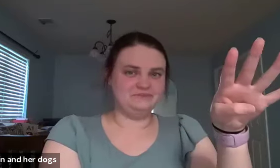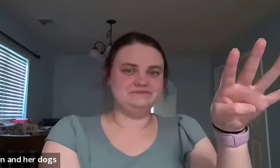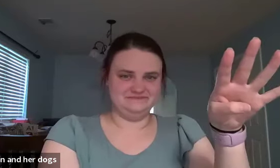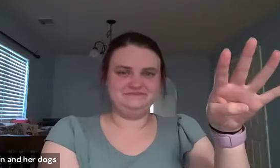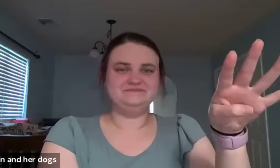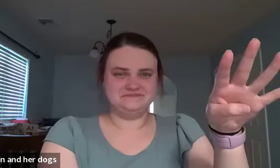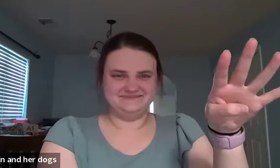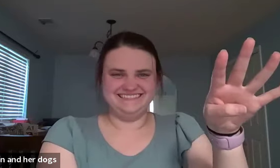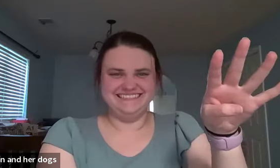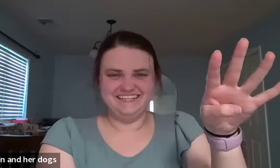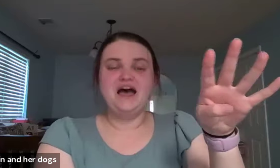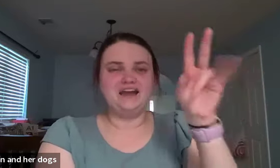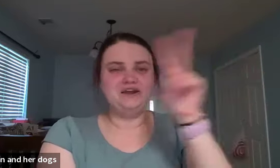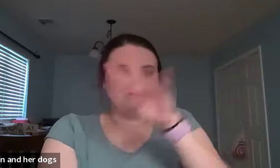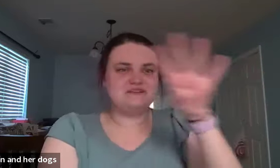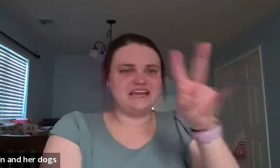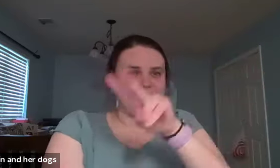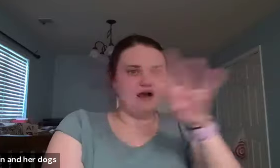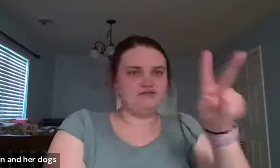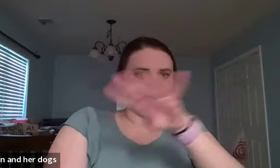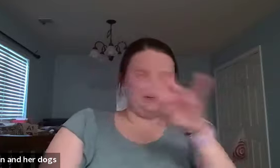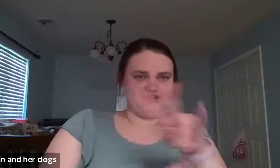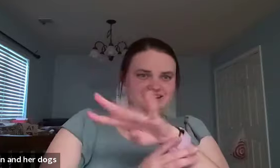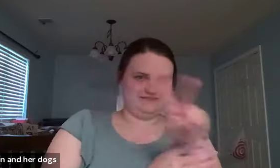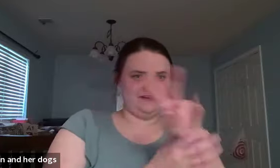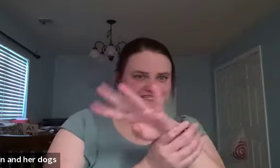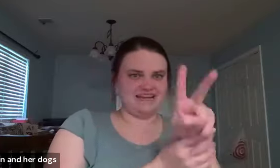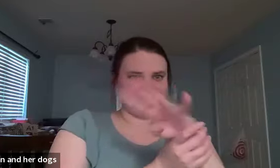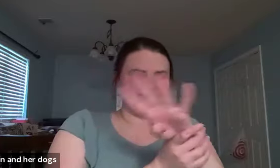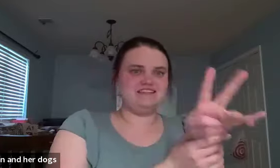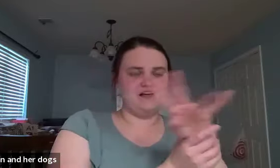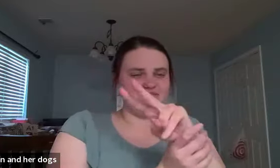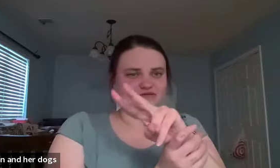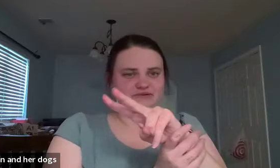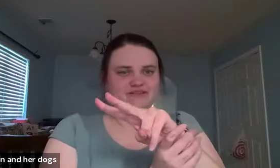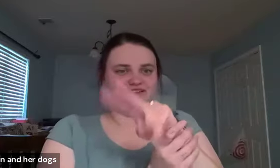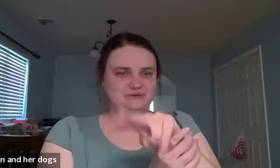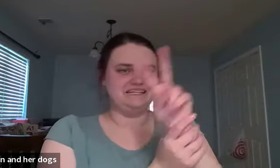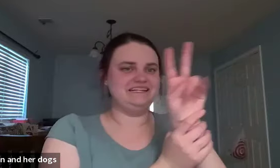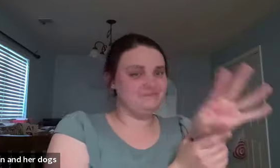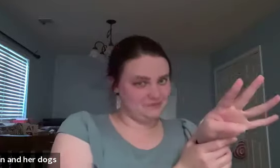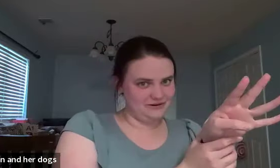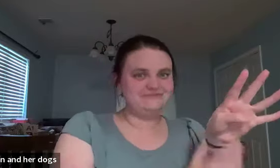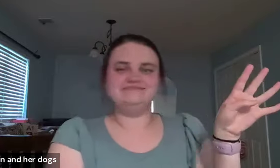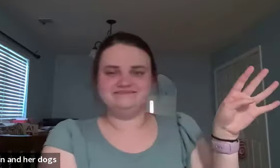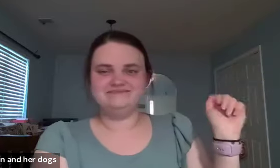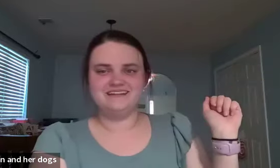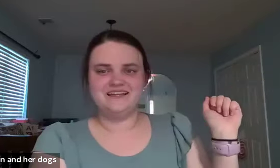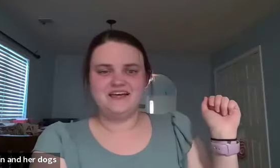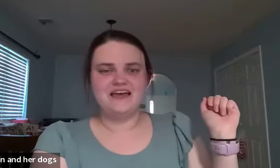24. I know it's almost like a mouthful when you're trying to like sign it. It's like that's a lot of movement right there. 24.